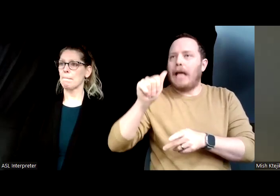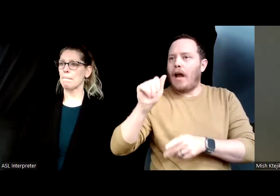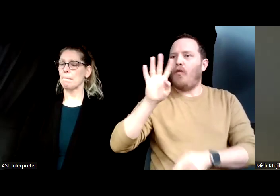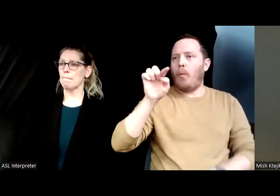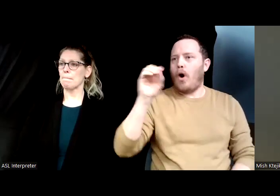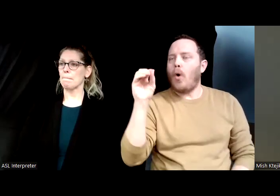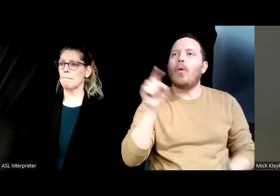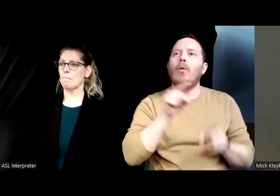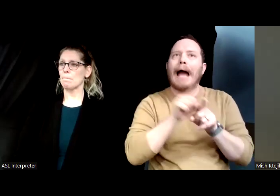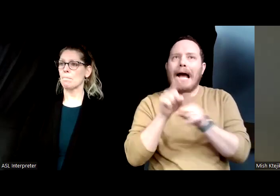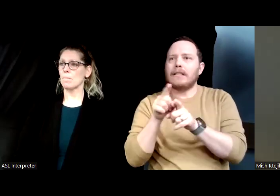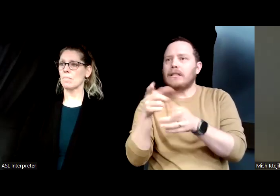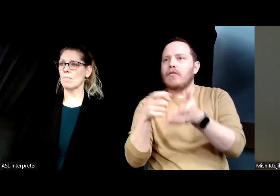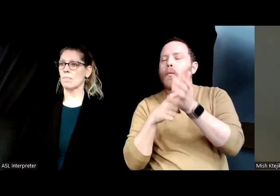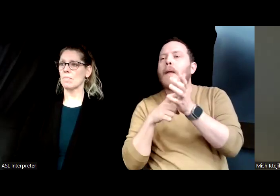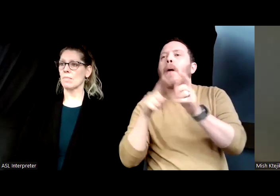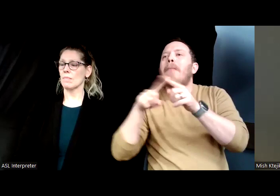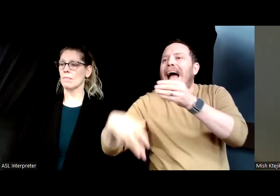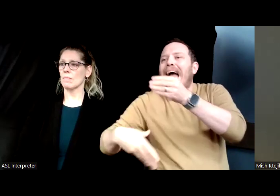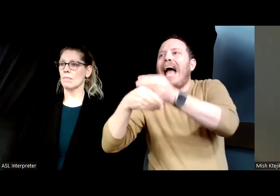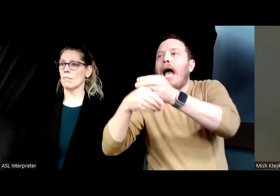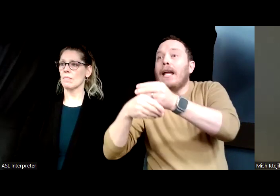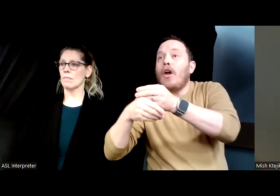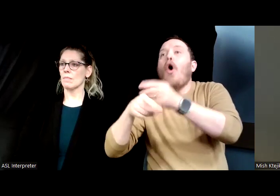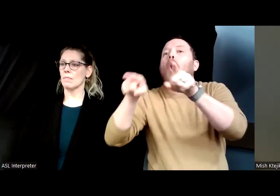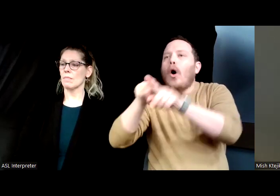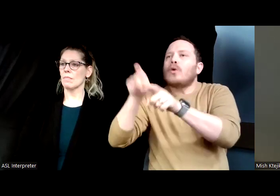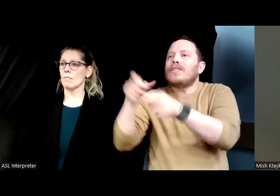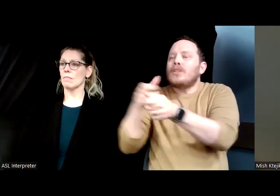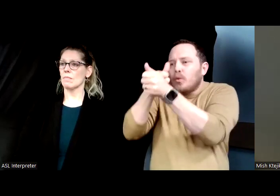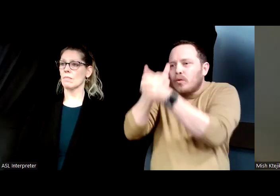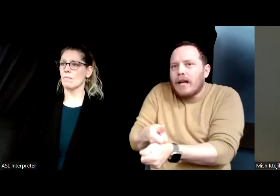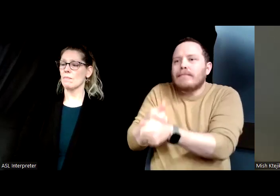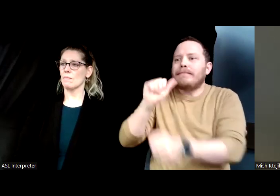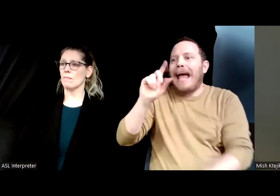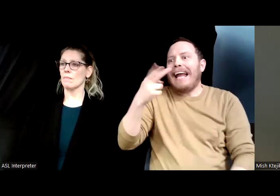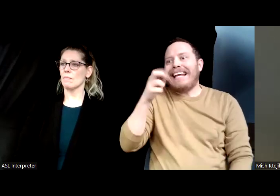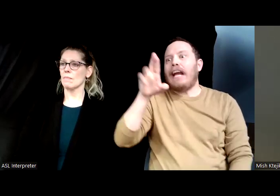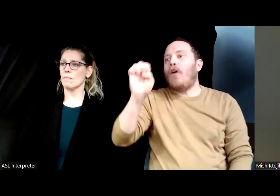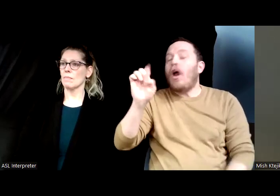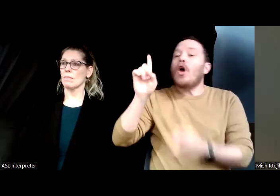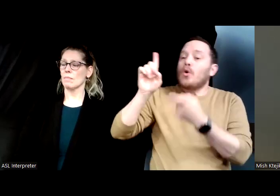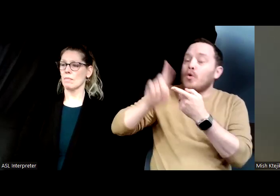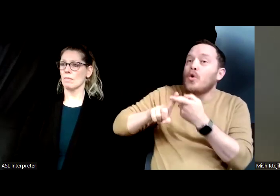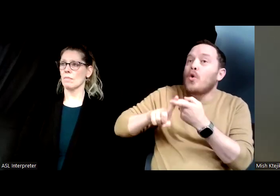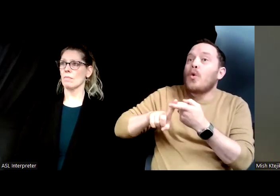If we keep the EIPA 4.0 and we add, some